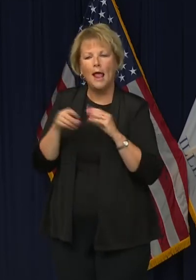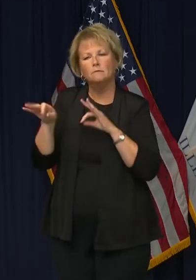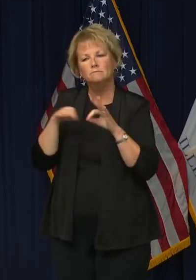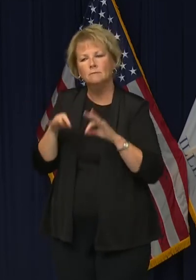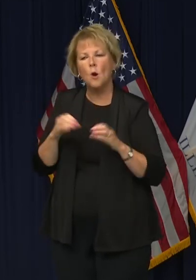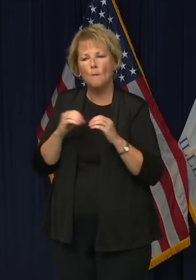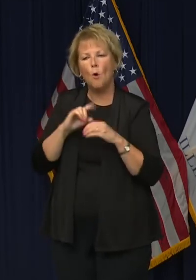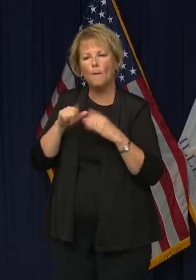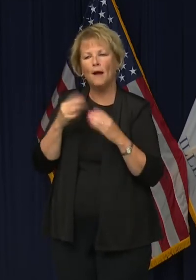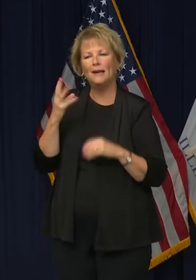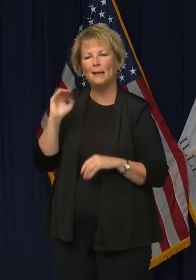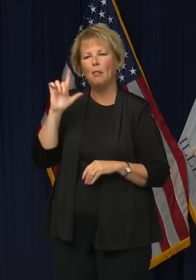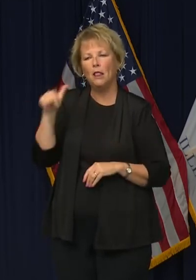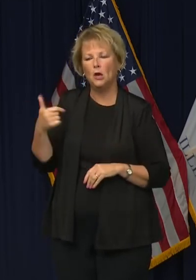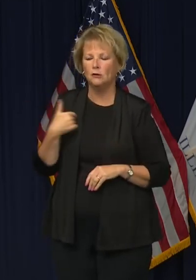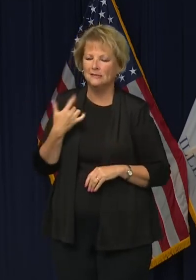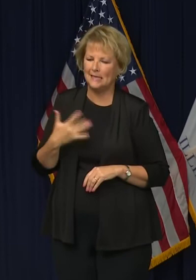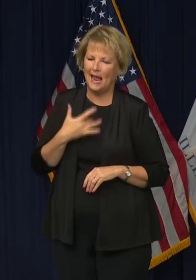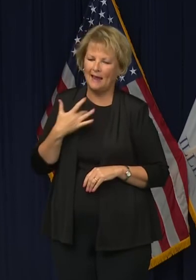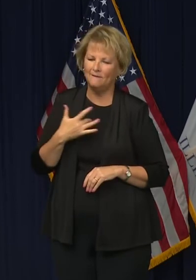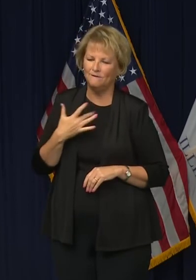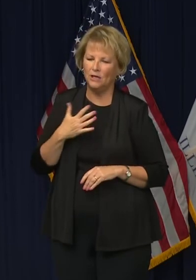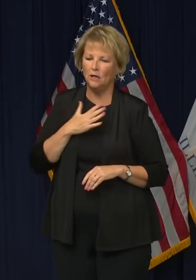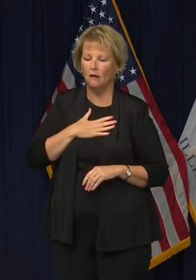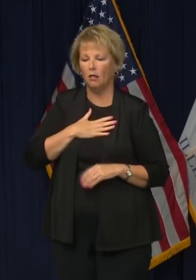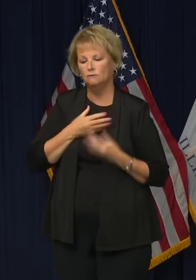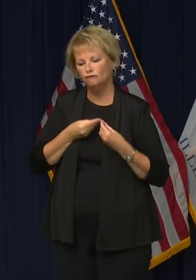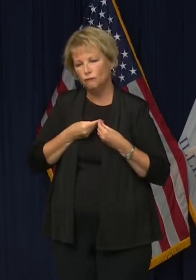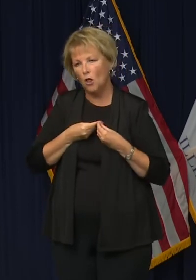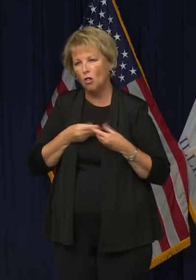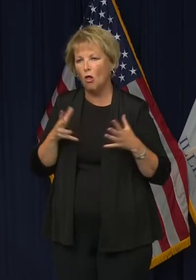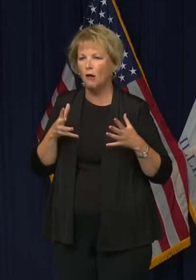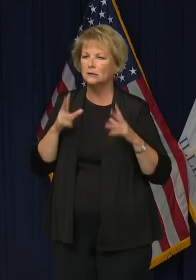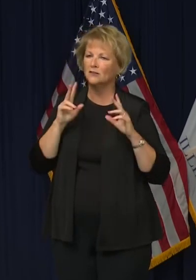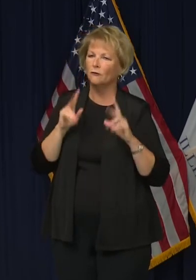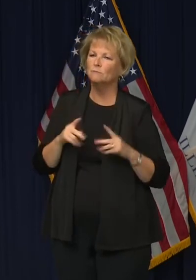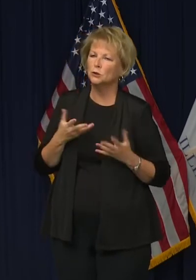because I do feel deeply a loss of somebody